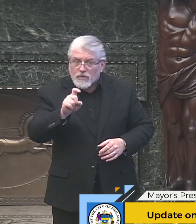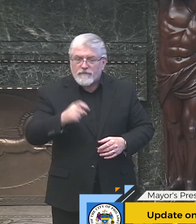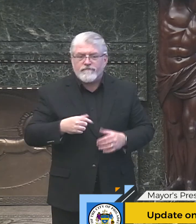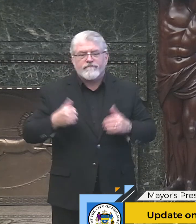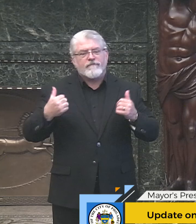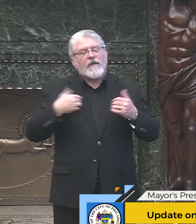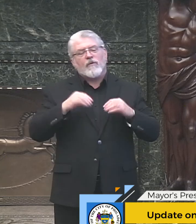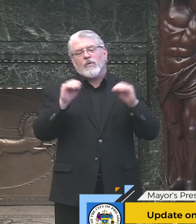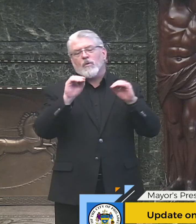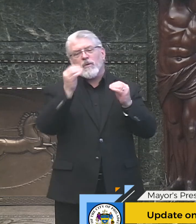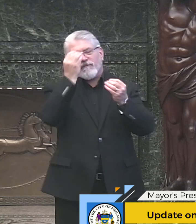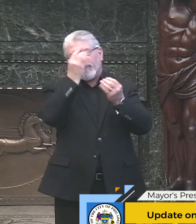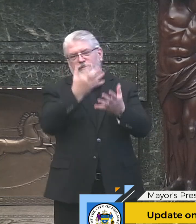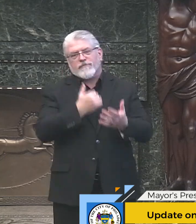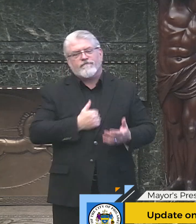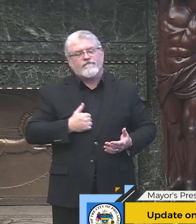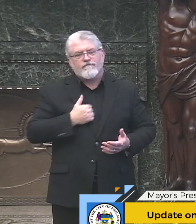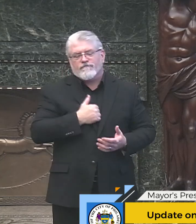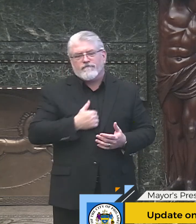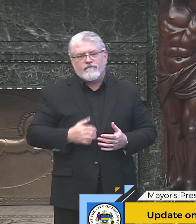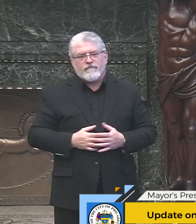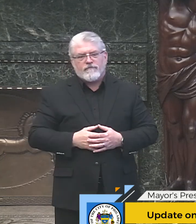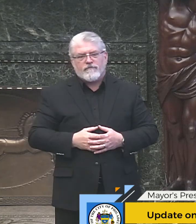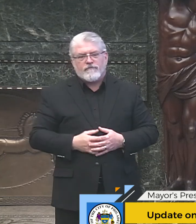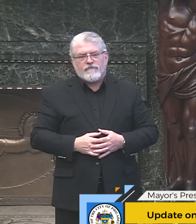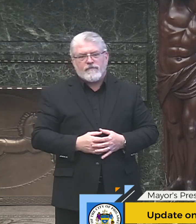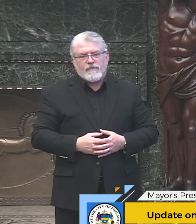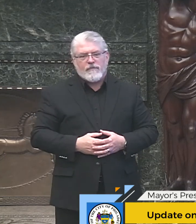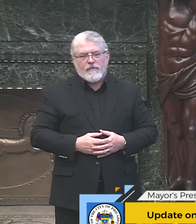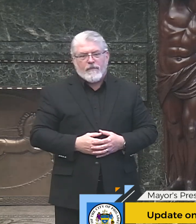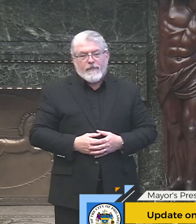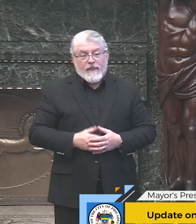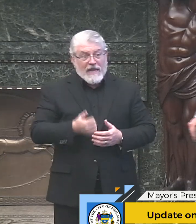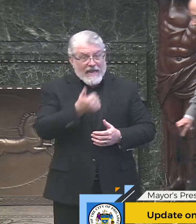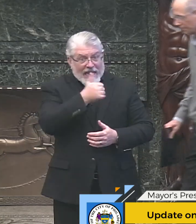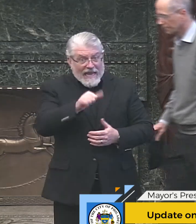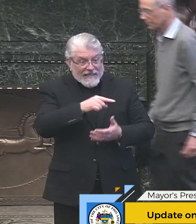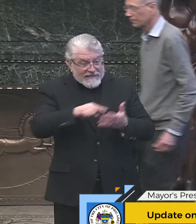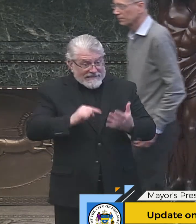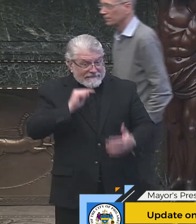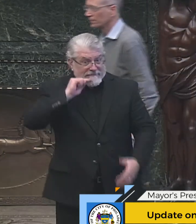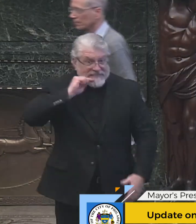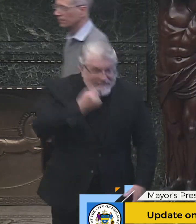severe? I don't have that information for you, sorry. Okay, thanks.